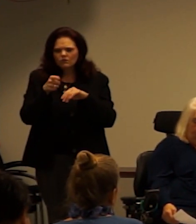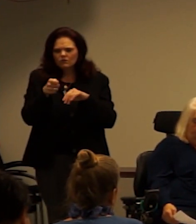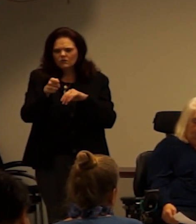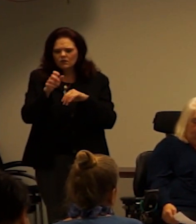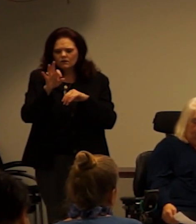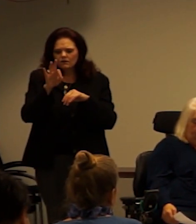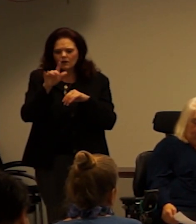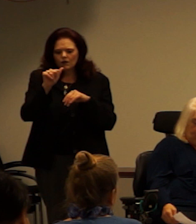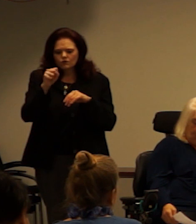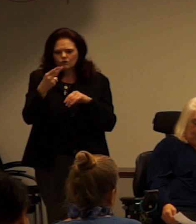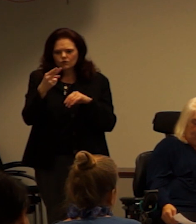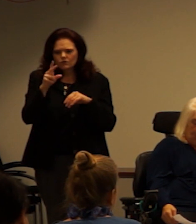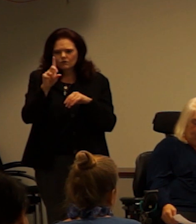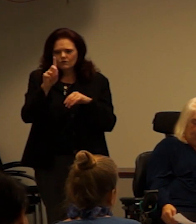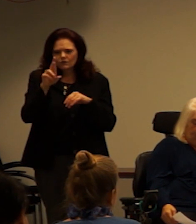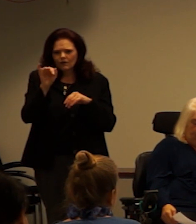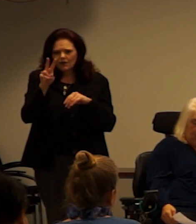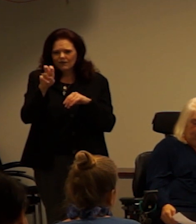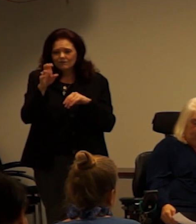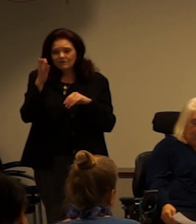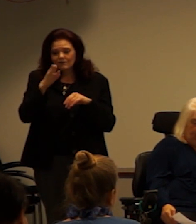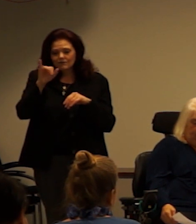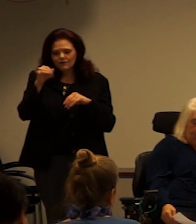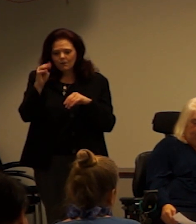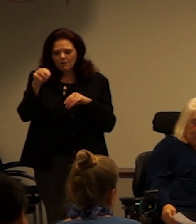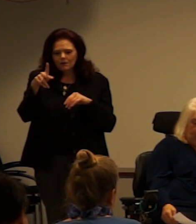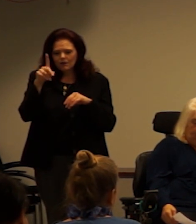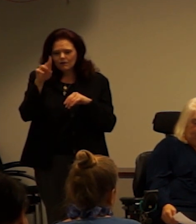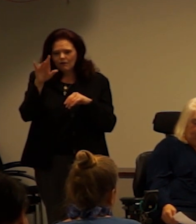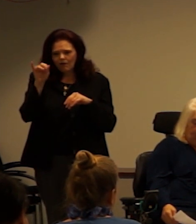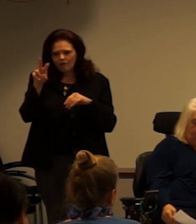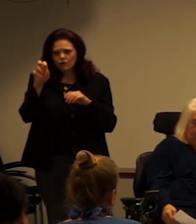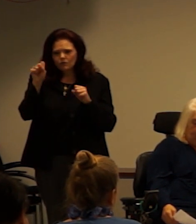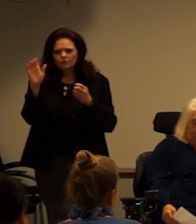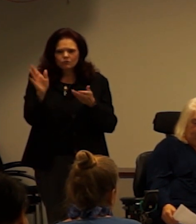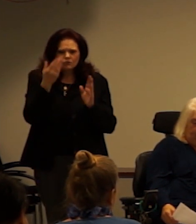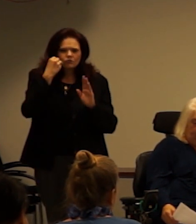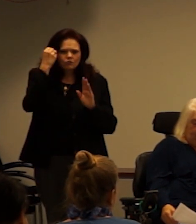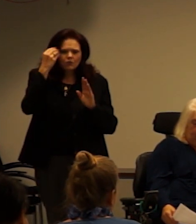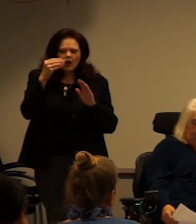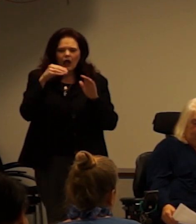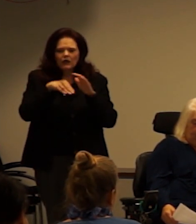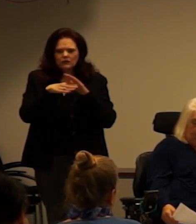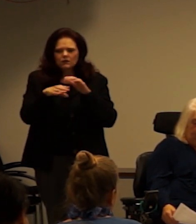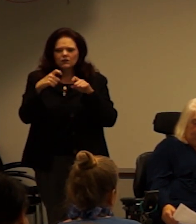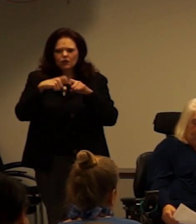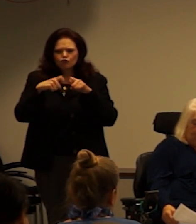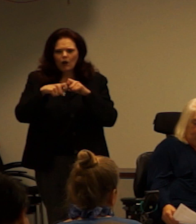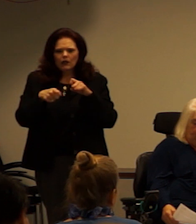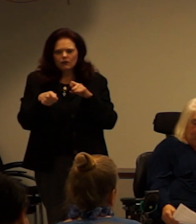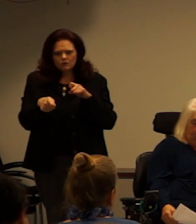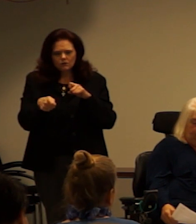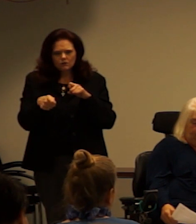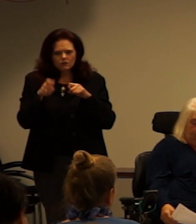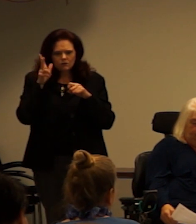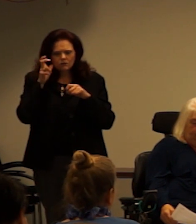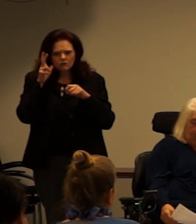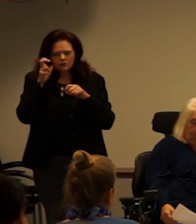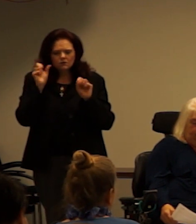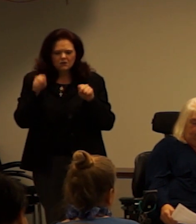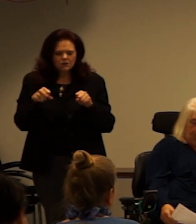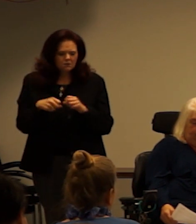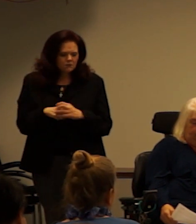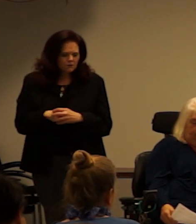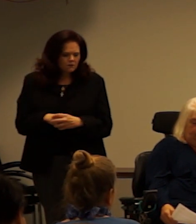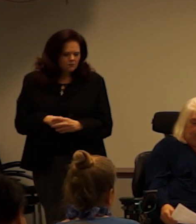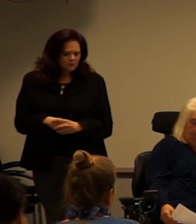flash drive, the jump drive that's in the folder, so you can take it home with you and access it electronically, okay? If there